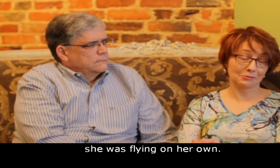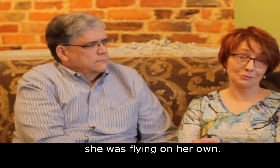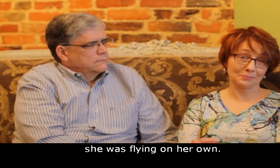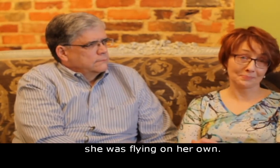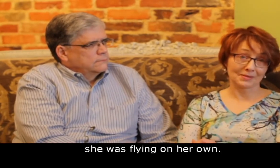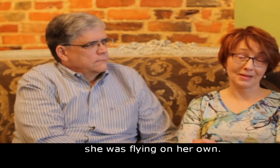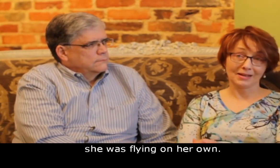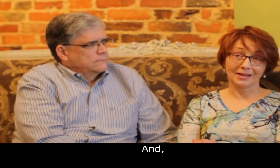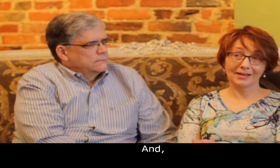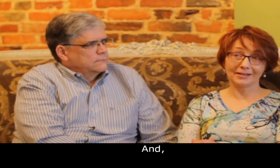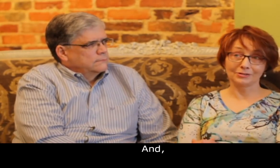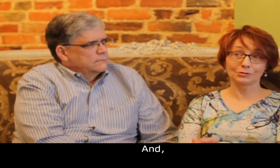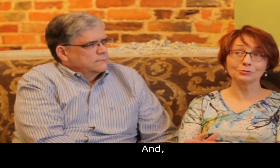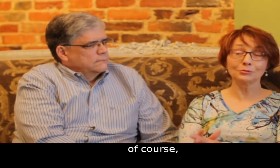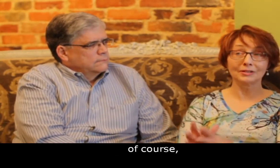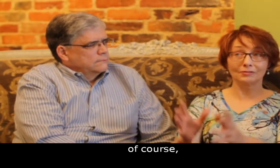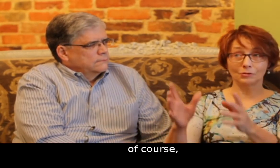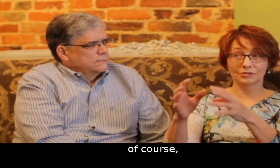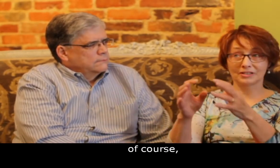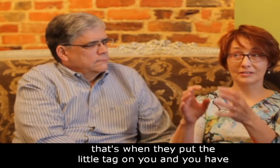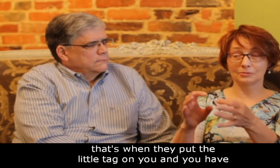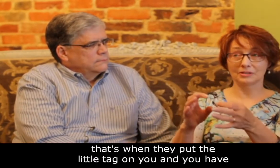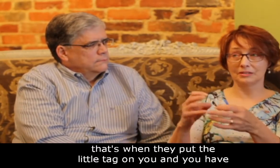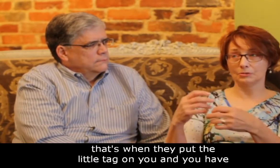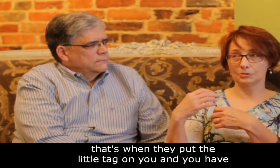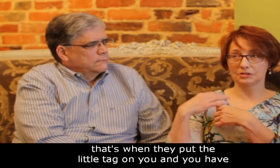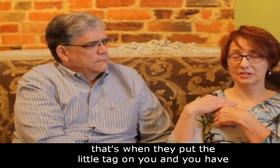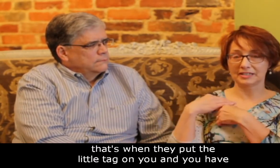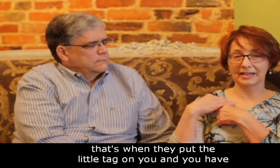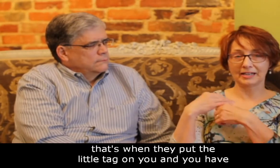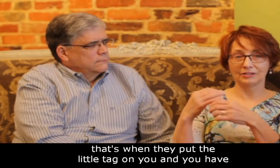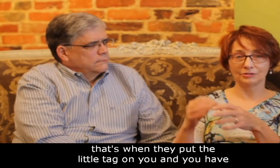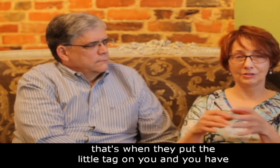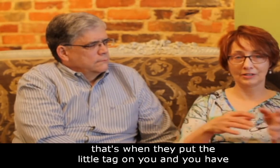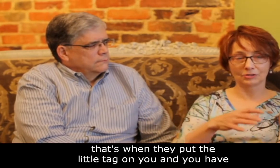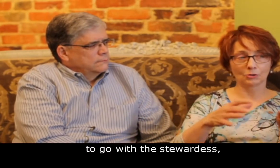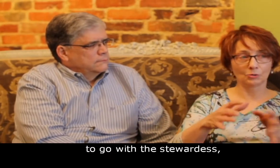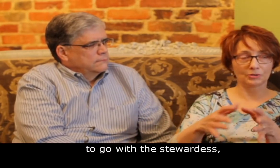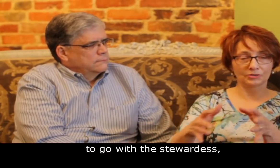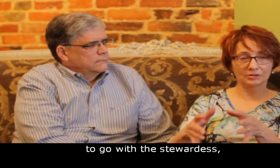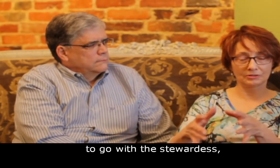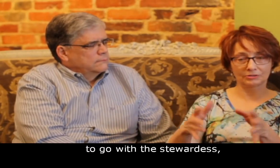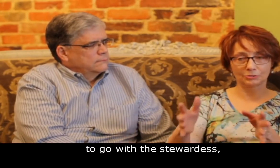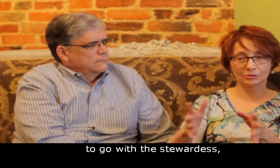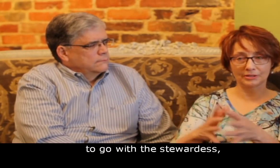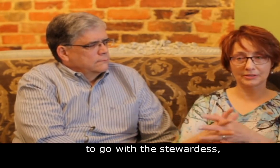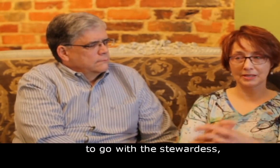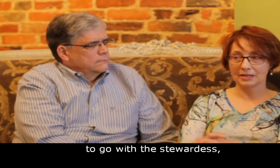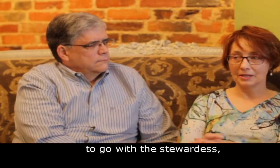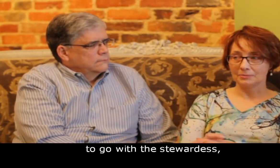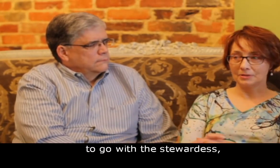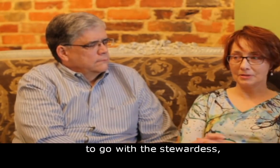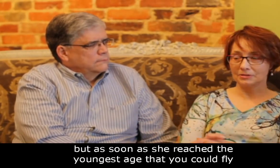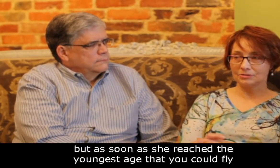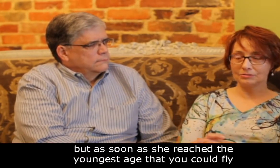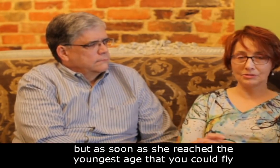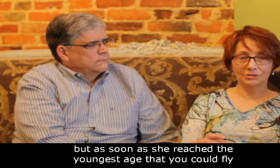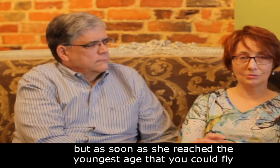own. And of course that's when they put the little tag on you and you have to go with the stewardess. But as soon as she reached